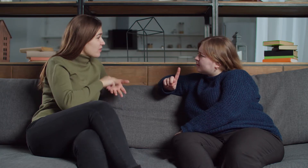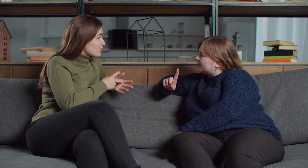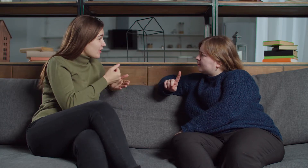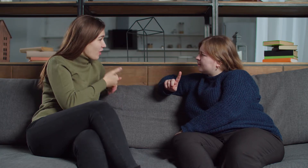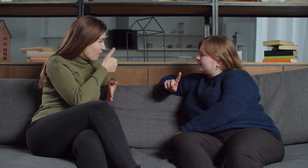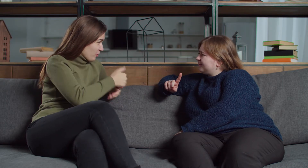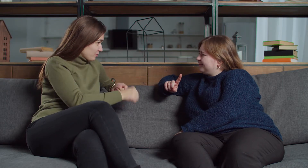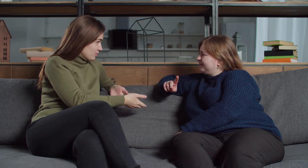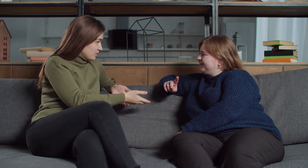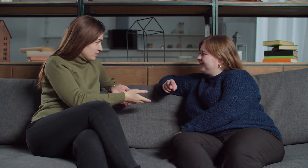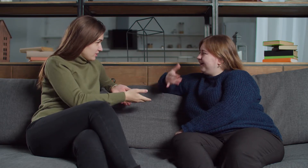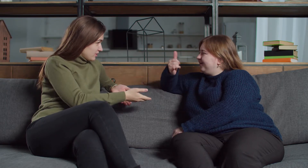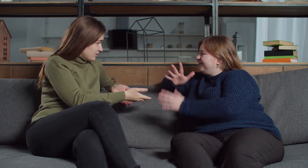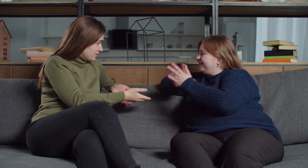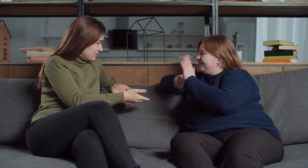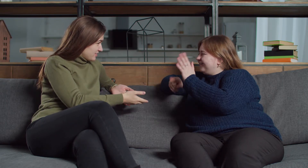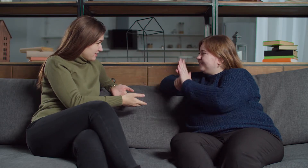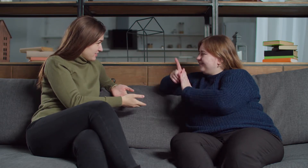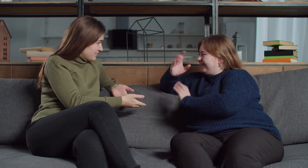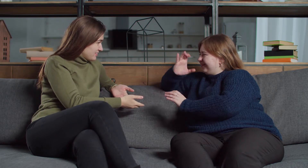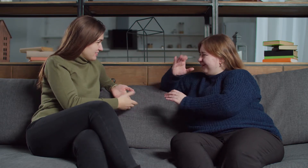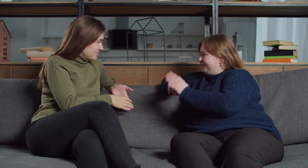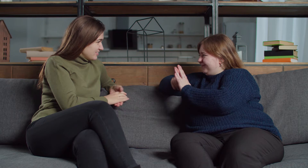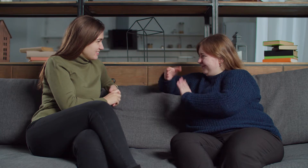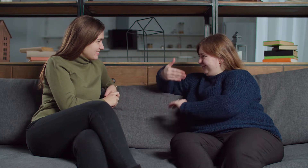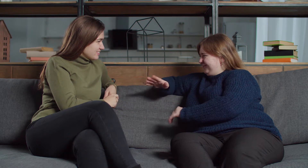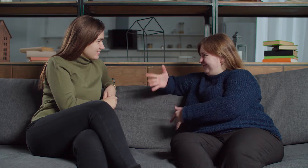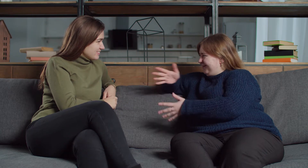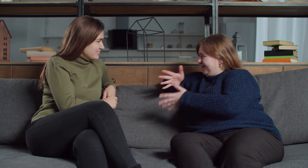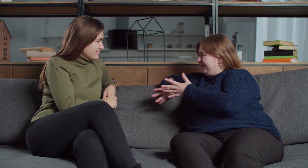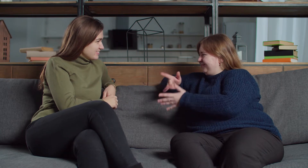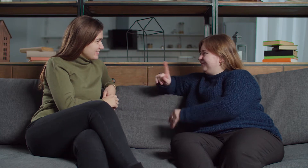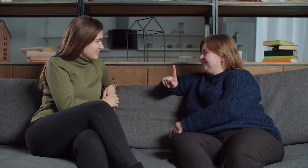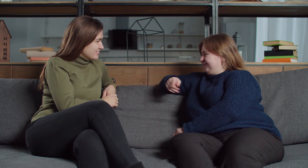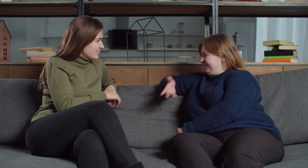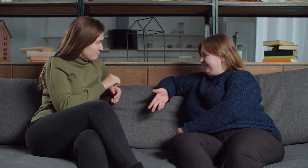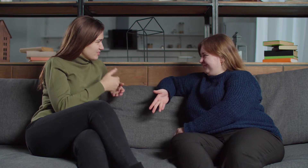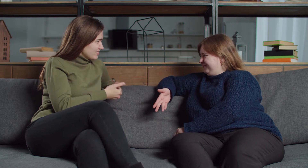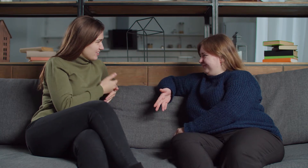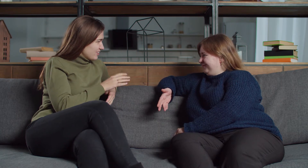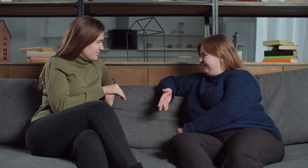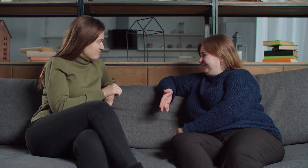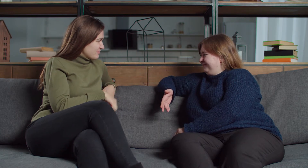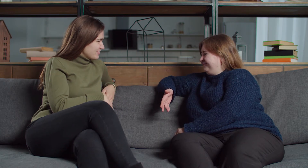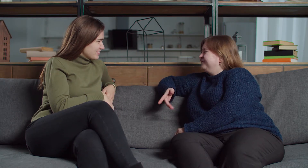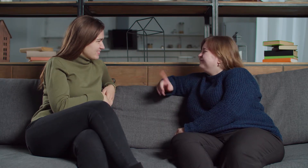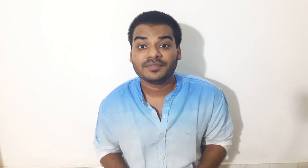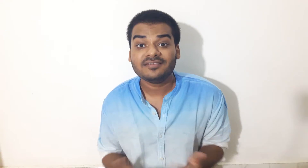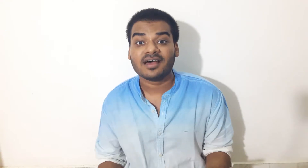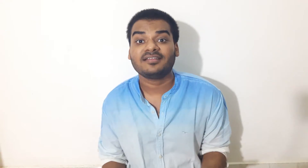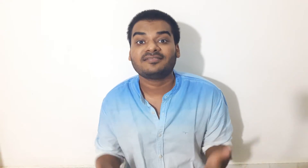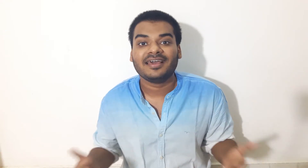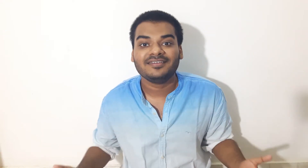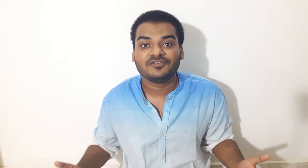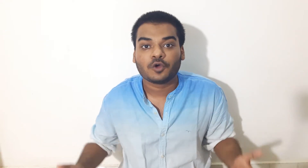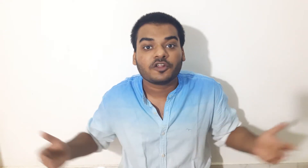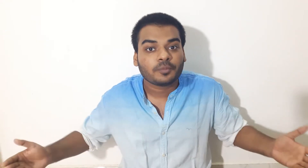requires the right combination of movements, eye gaze, and the hand shakes to convey a message. These are the signs corresponding